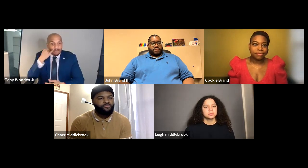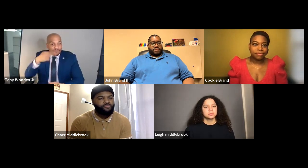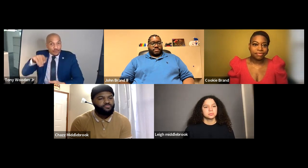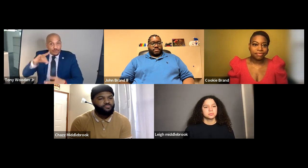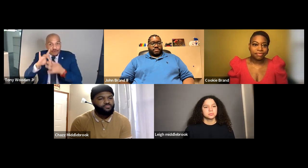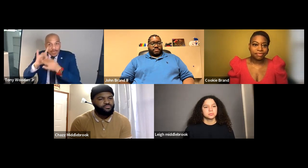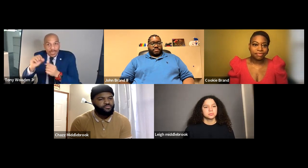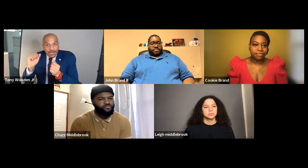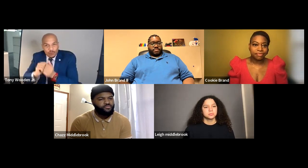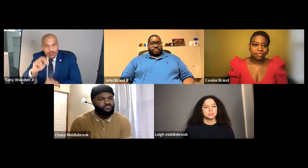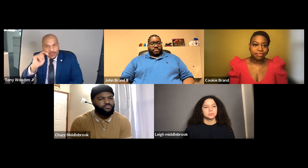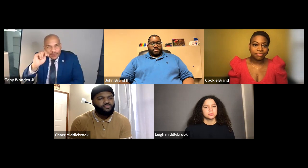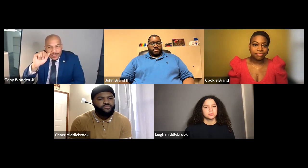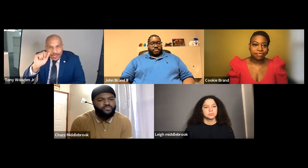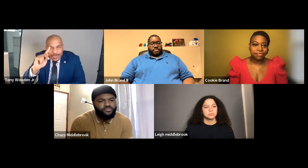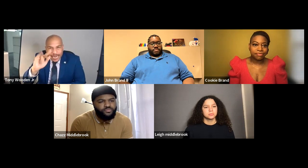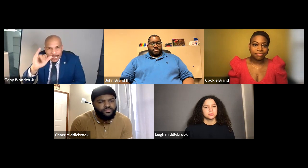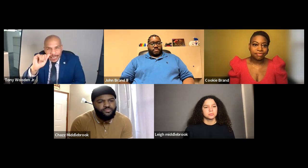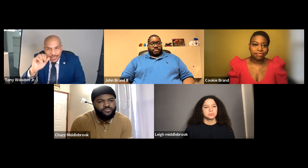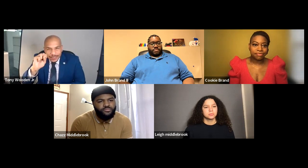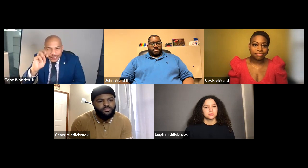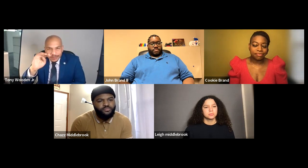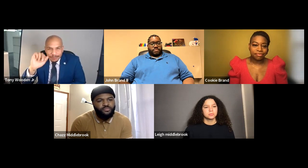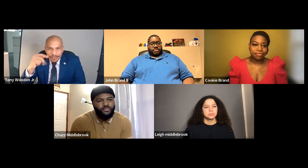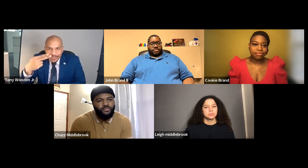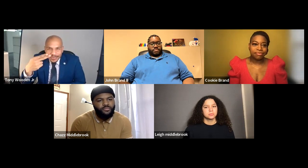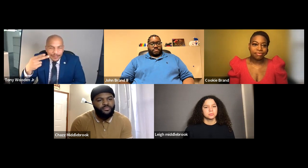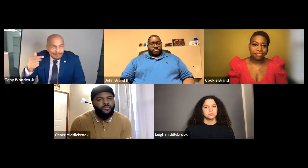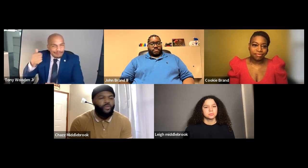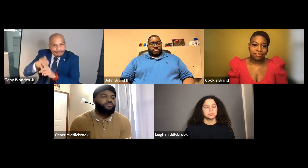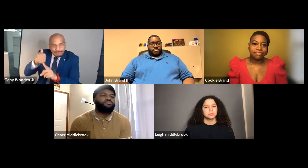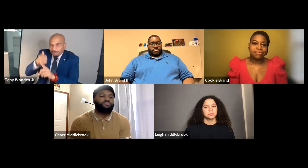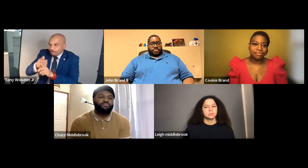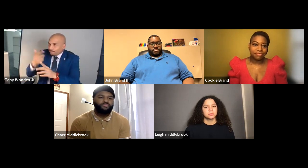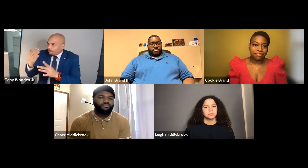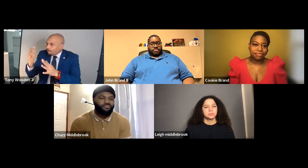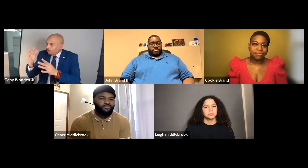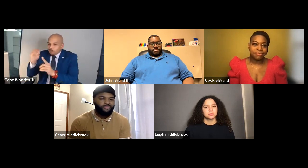people who have been asking me if we're related to